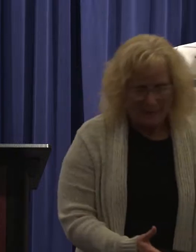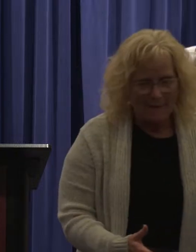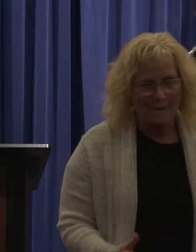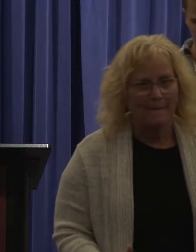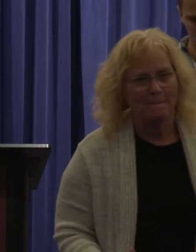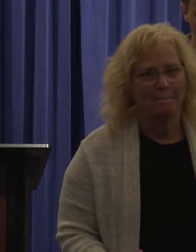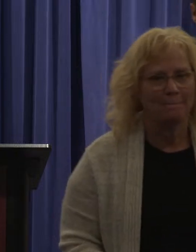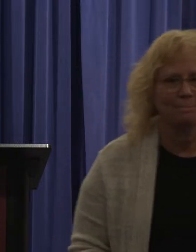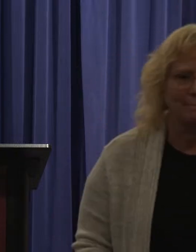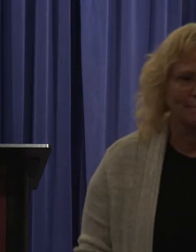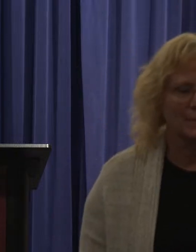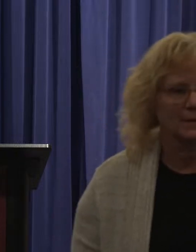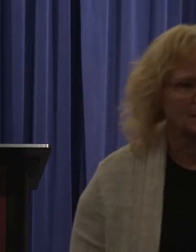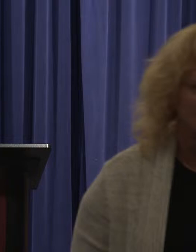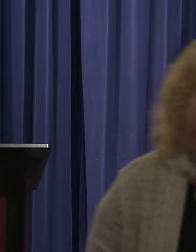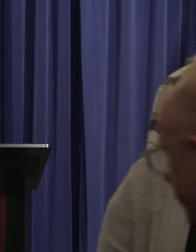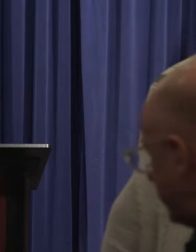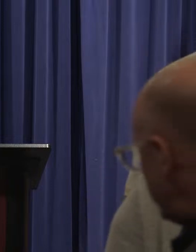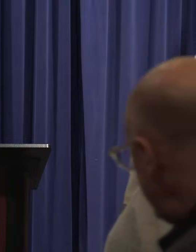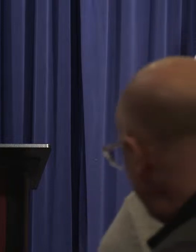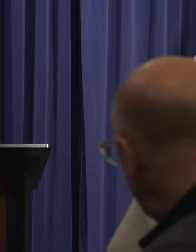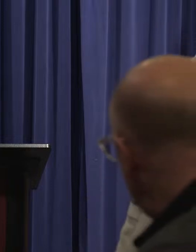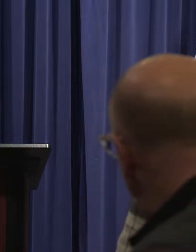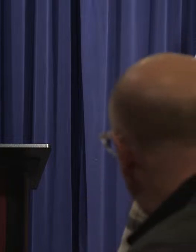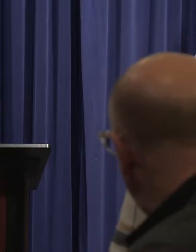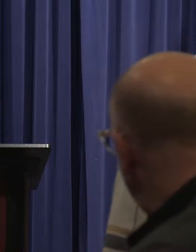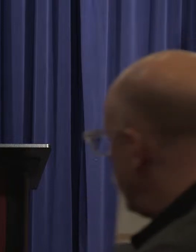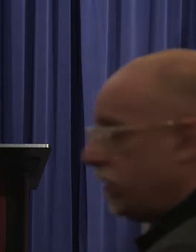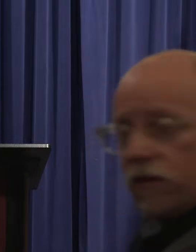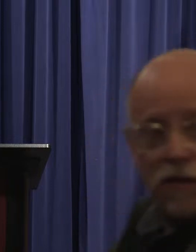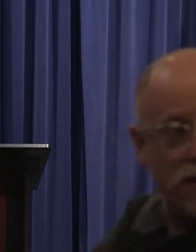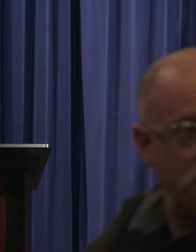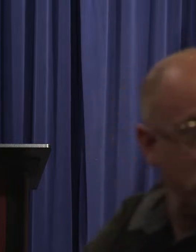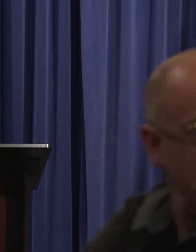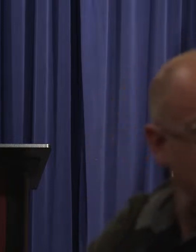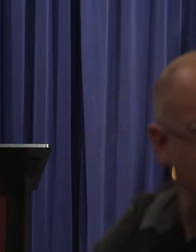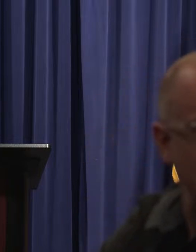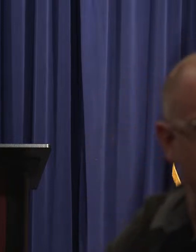Sacrilege. Okay, so we're just like giving up. I don't